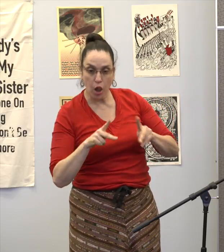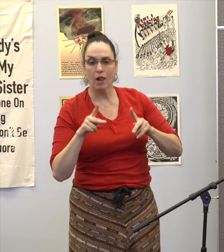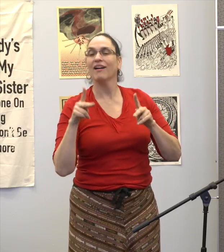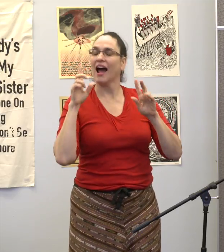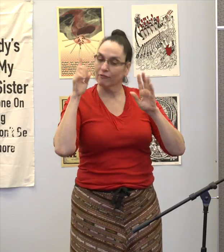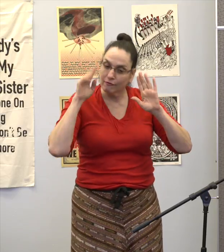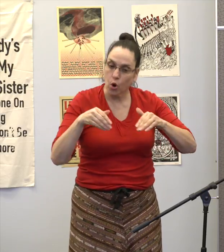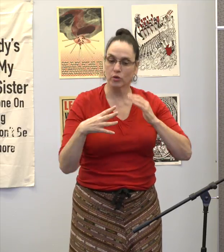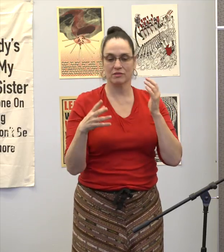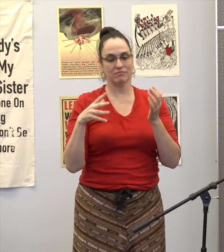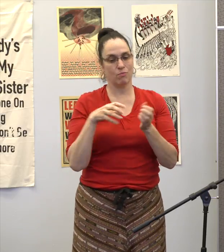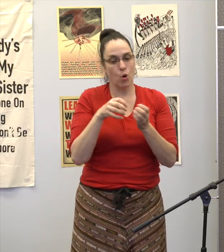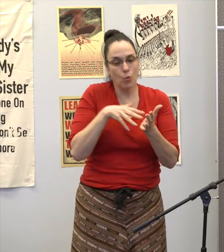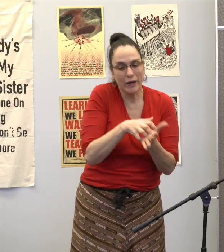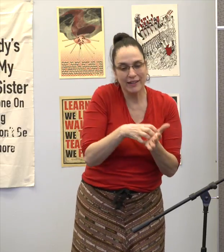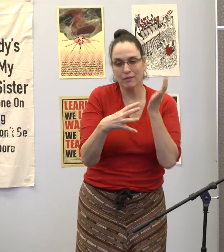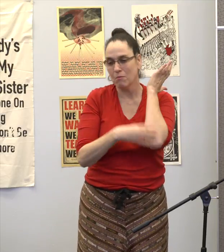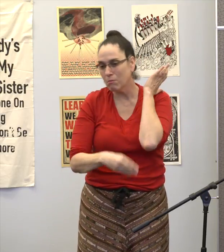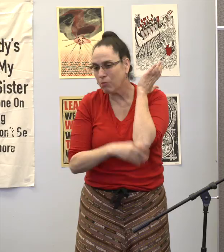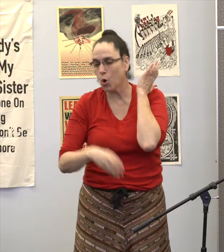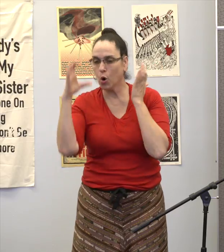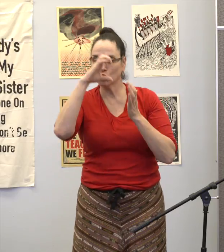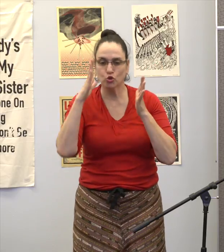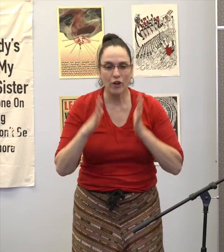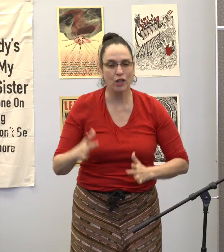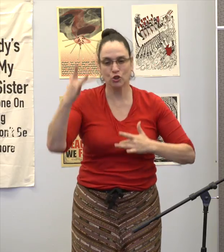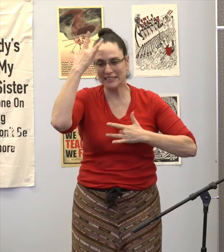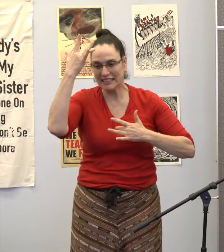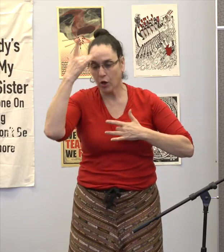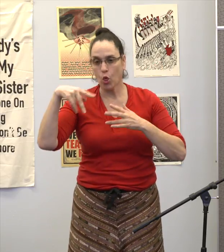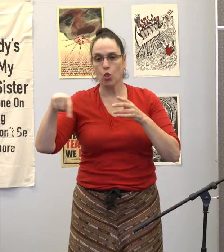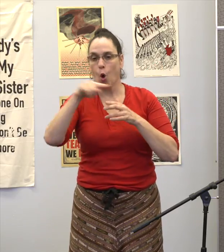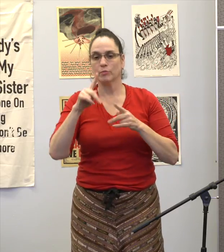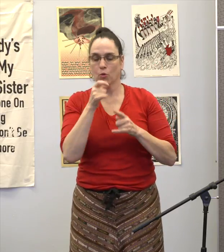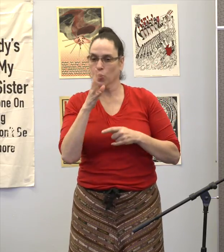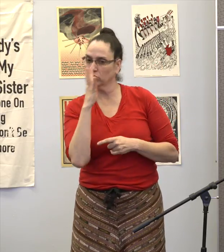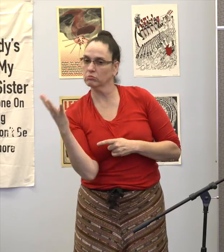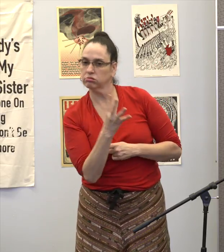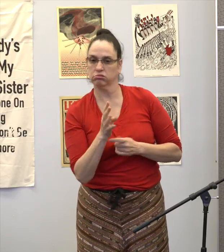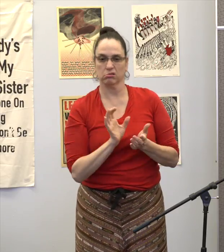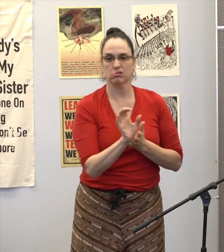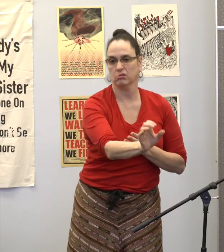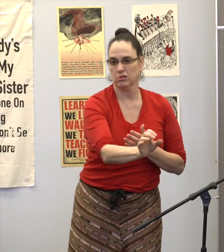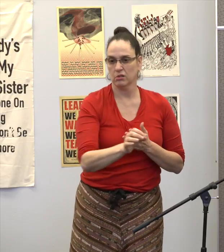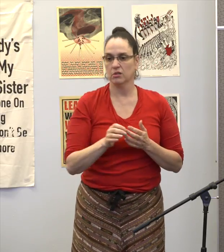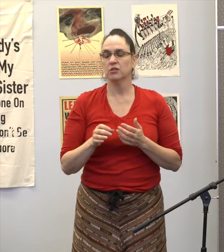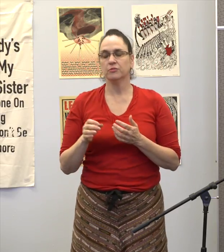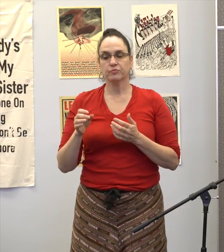poor, the stranger, the sick, the marginalized. Those are the ethical questions as it relates